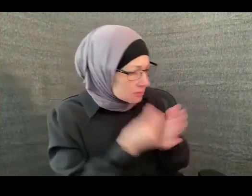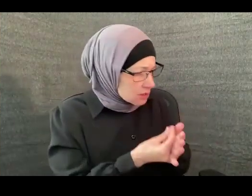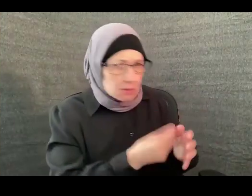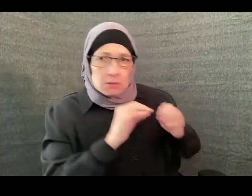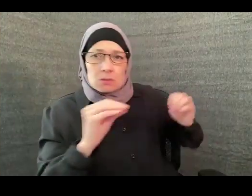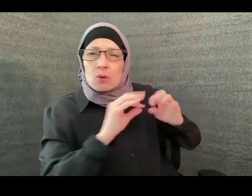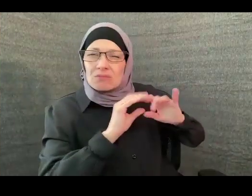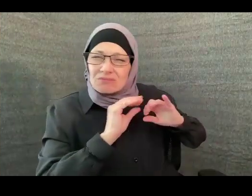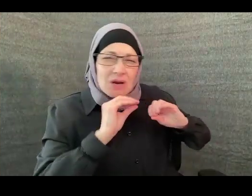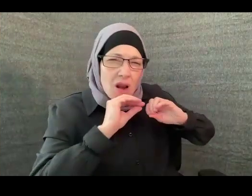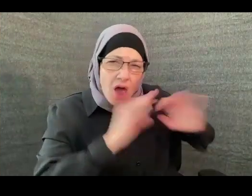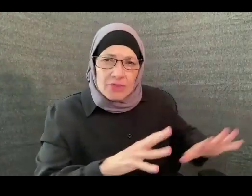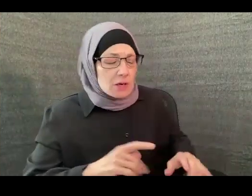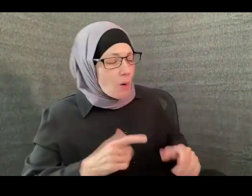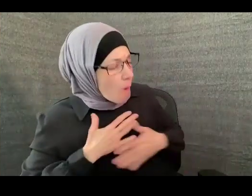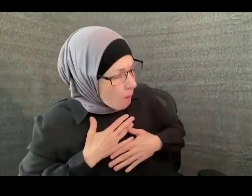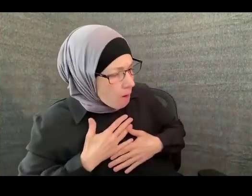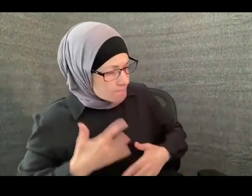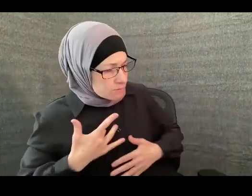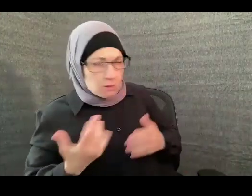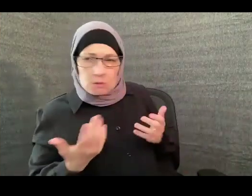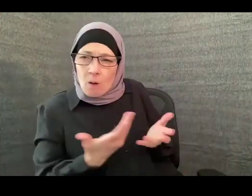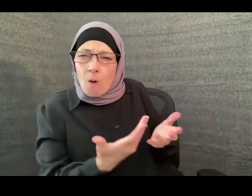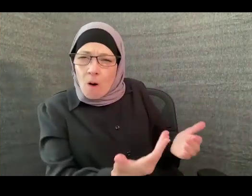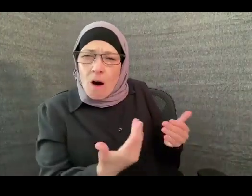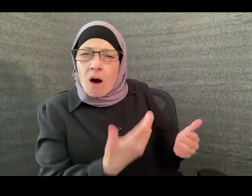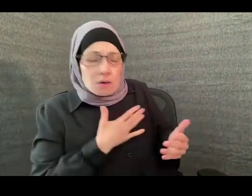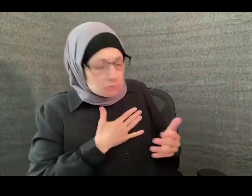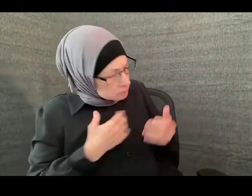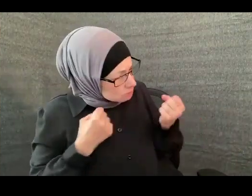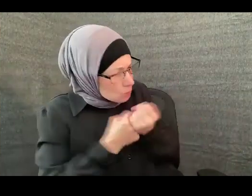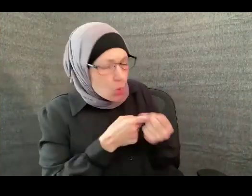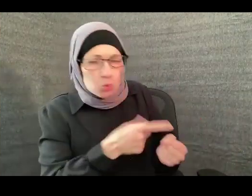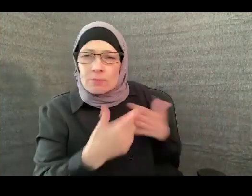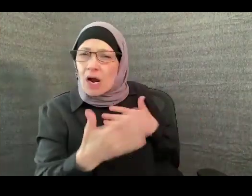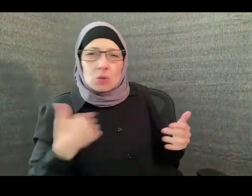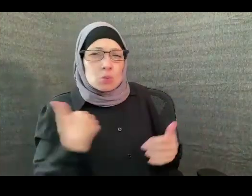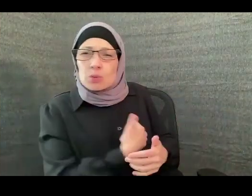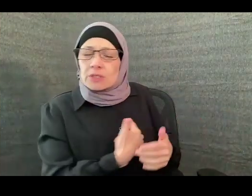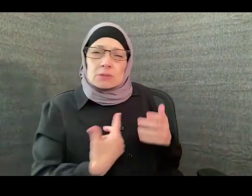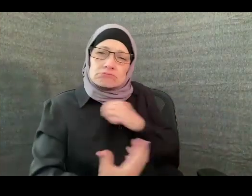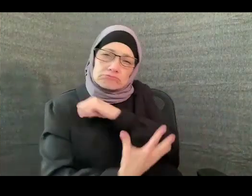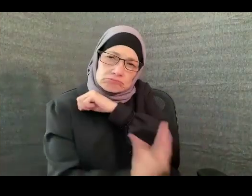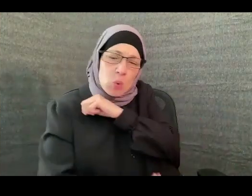And the ayah further explains that